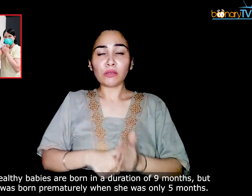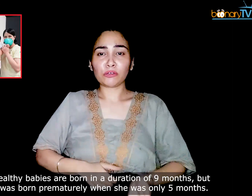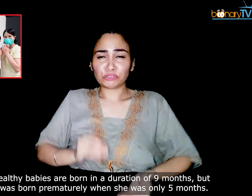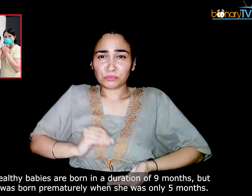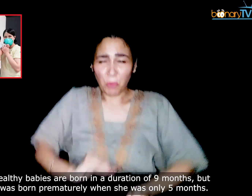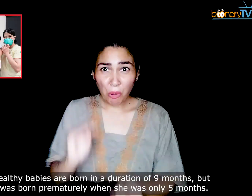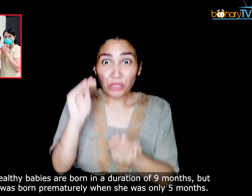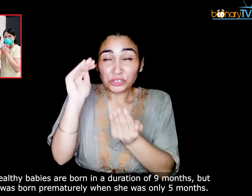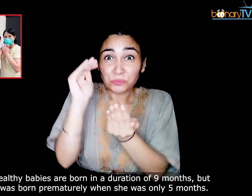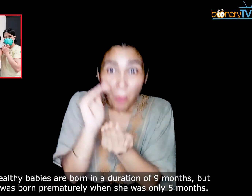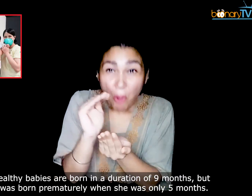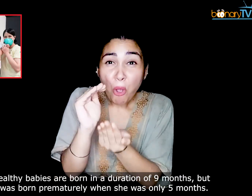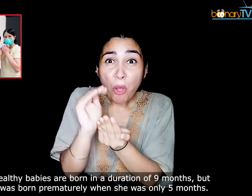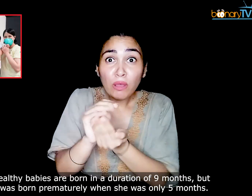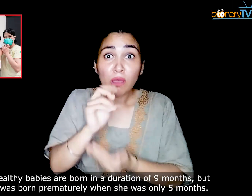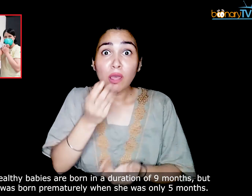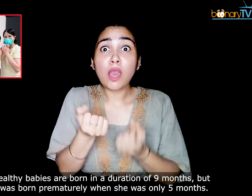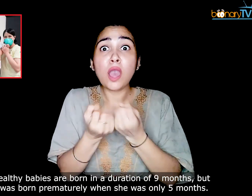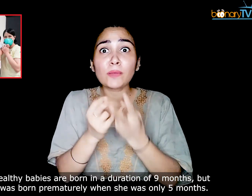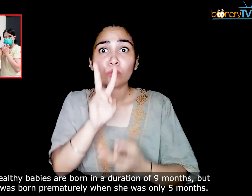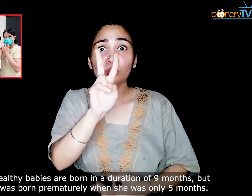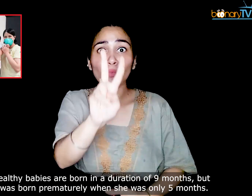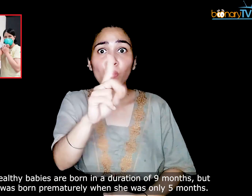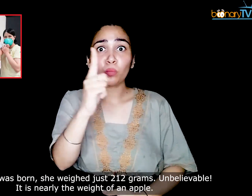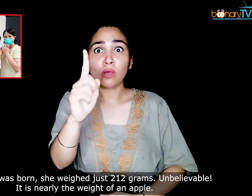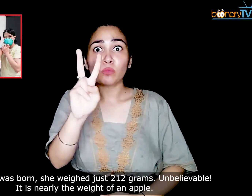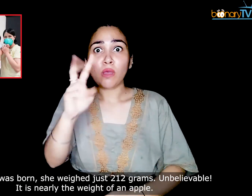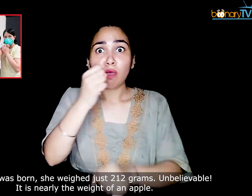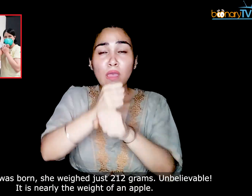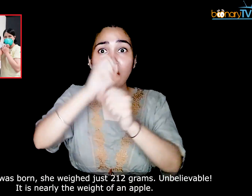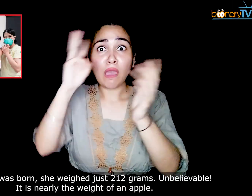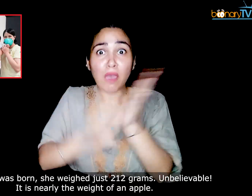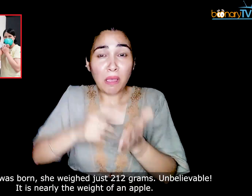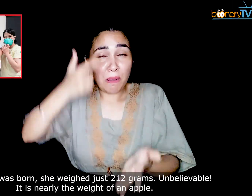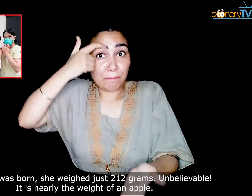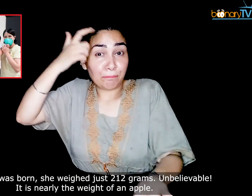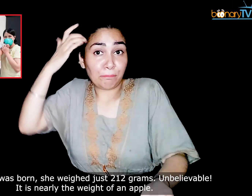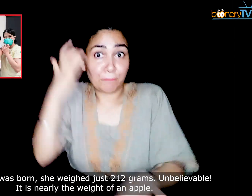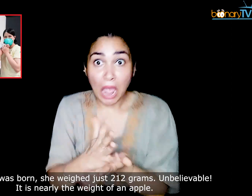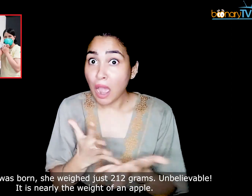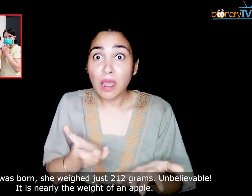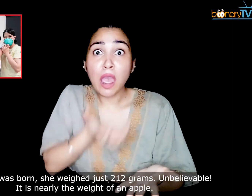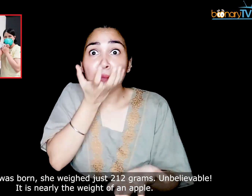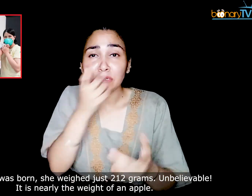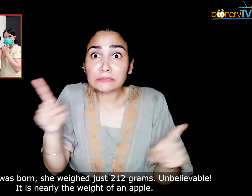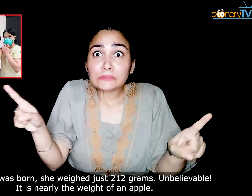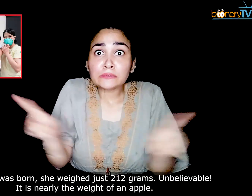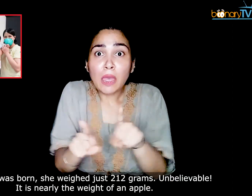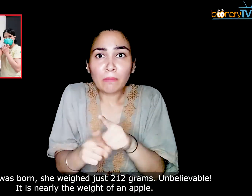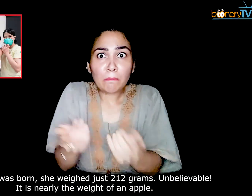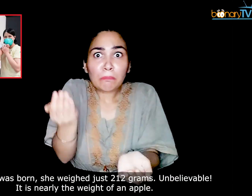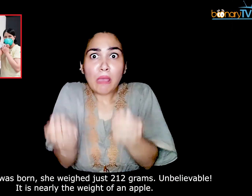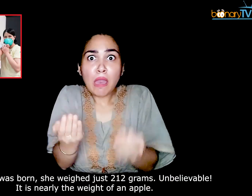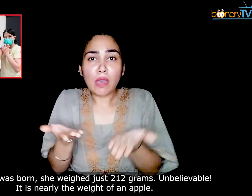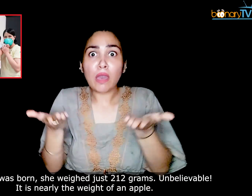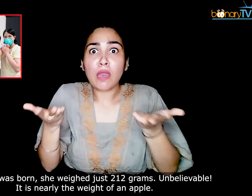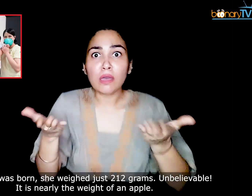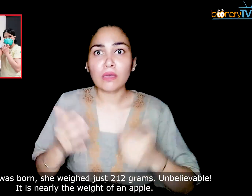prematurely when she was only 5 months. When she was born, she weighed just 212 grams. Unbelievable!